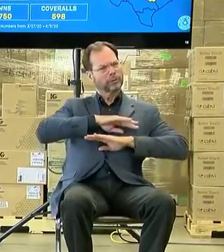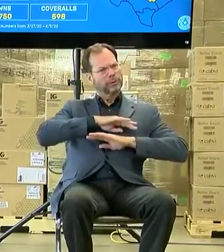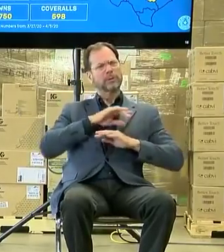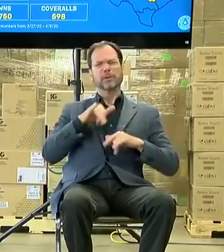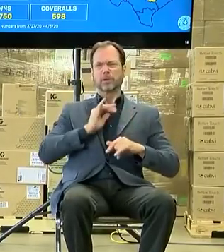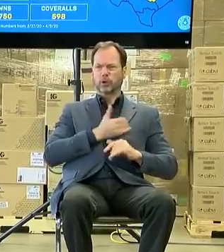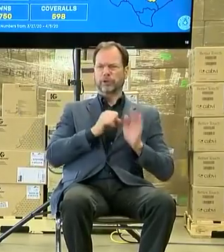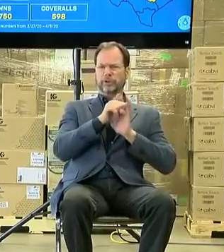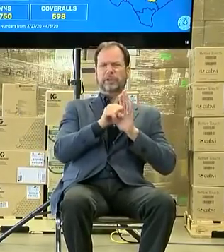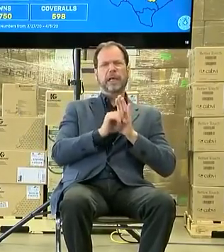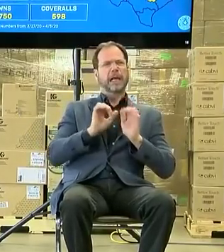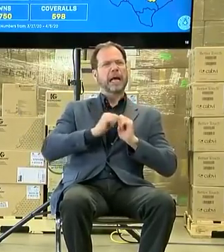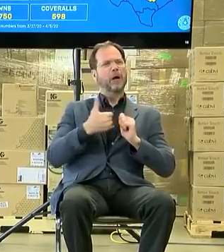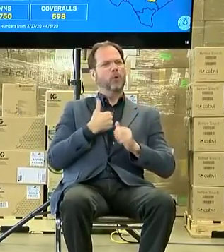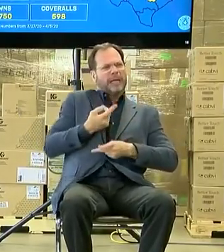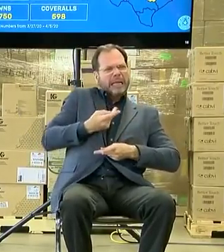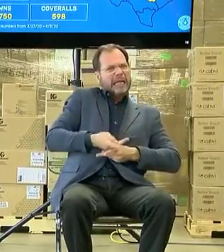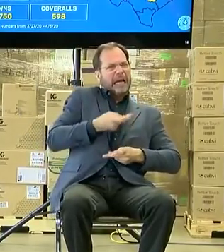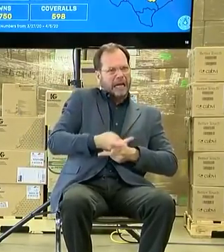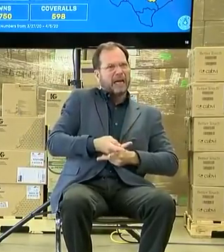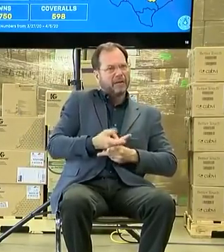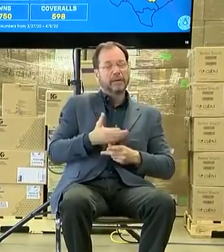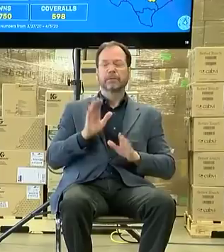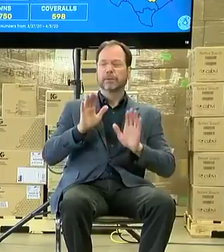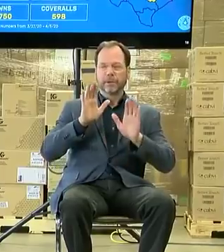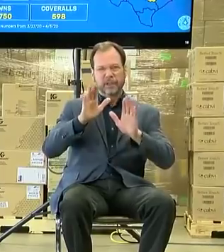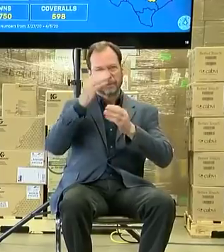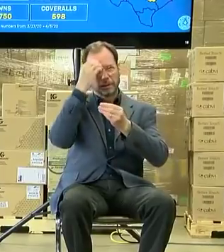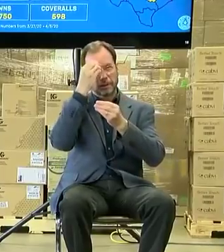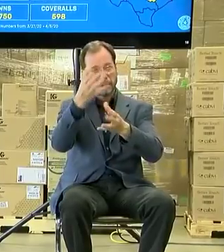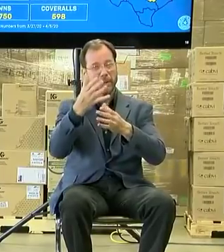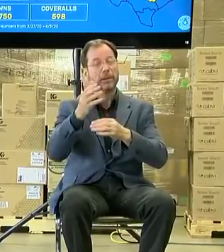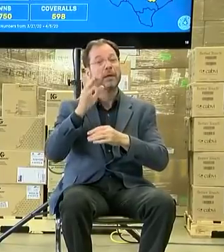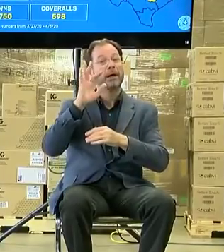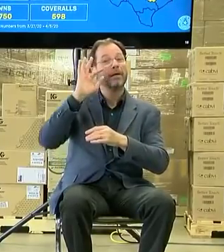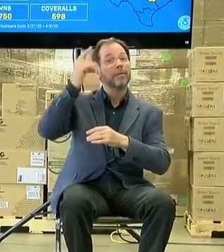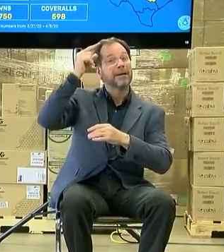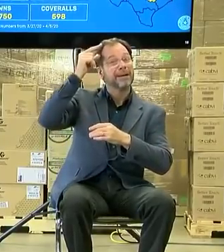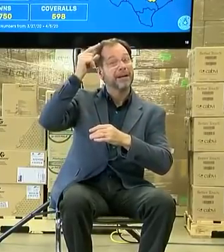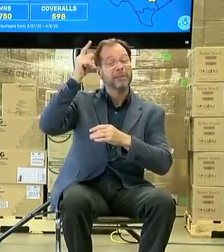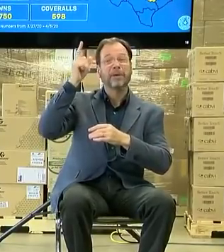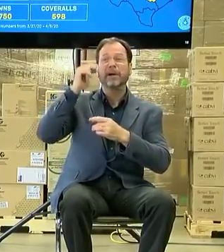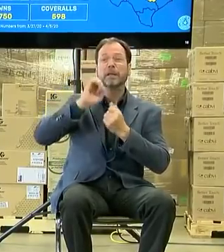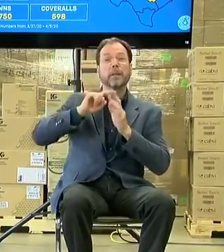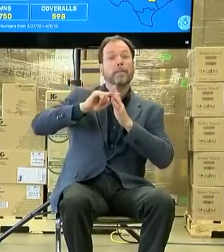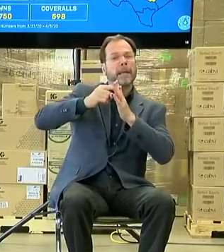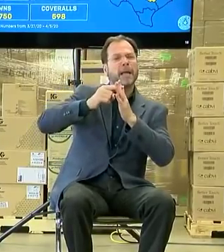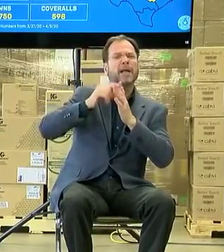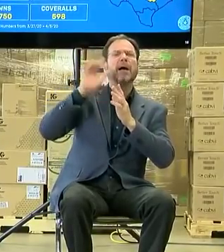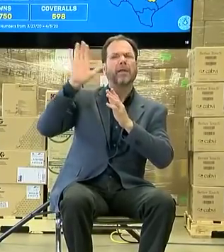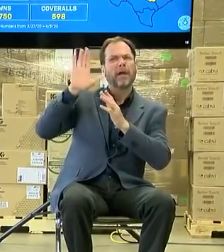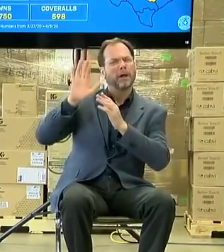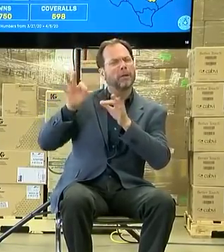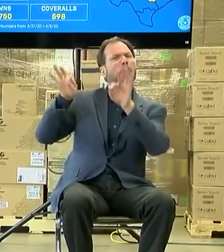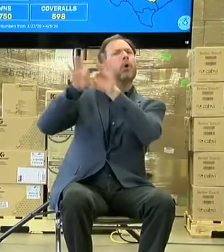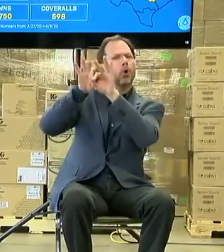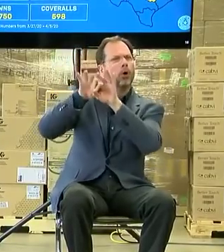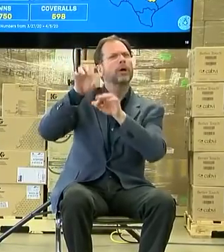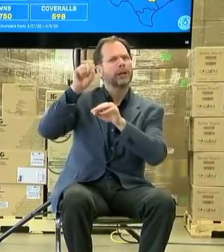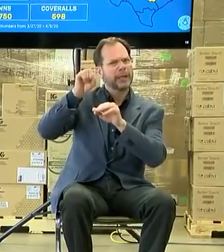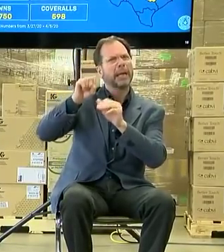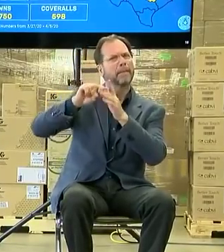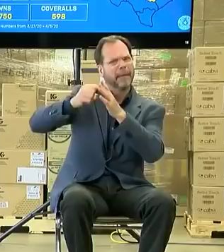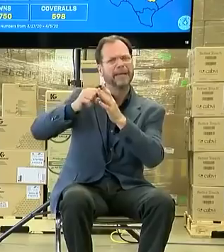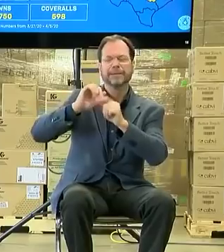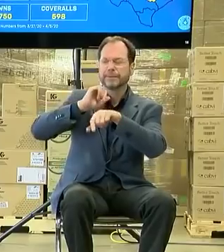state has handled this? Listen, the federal government during the beginning stages played a very important role, especially